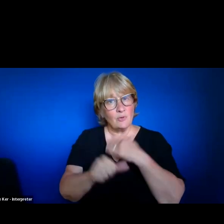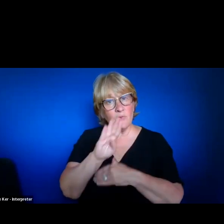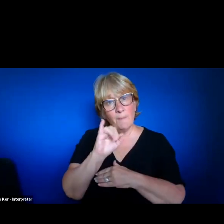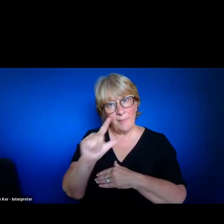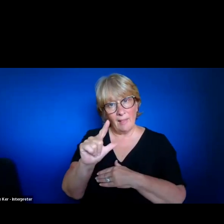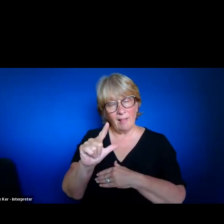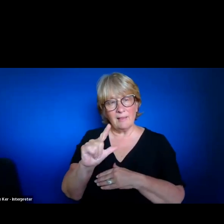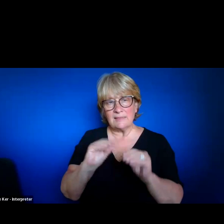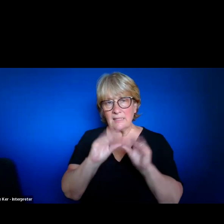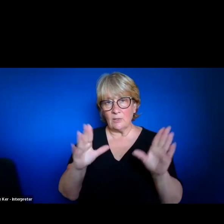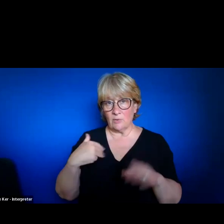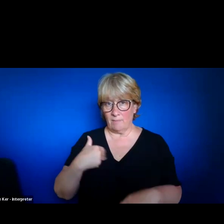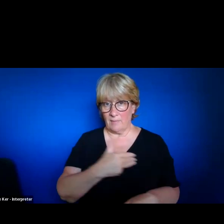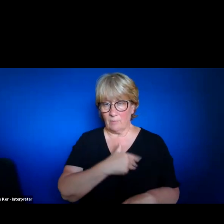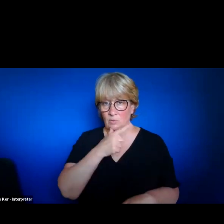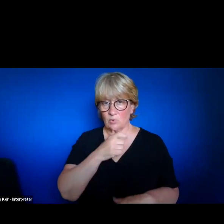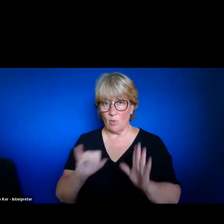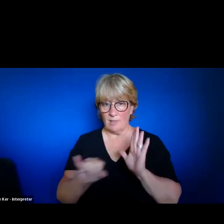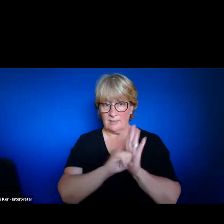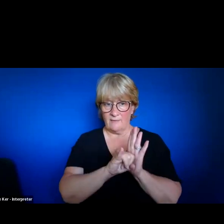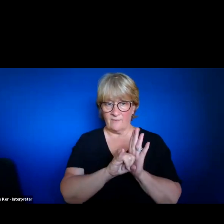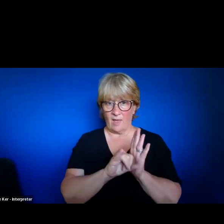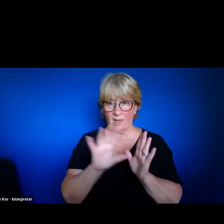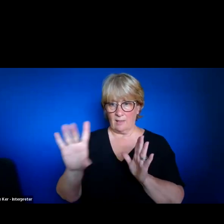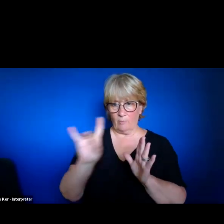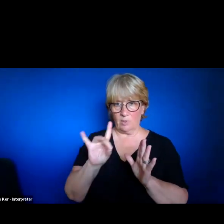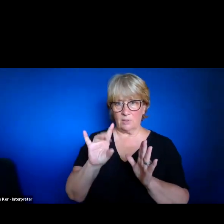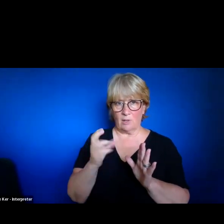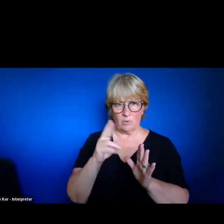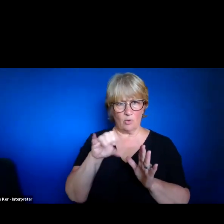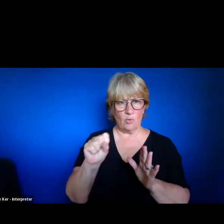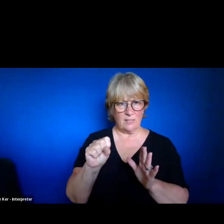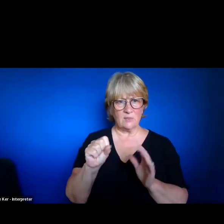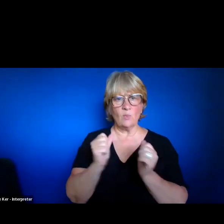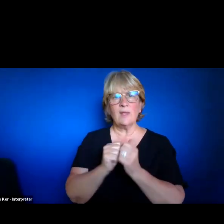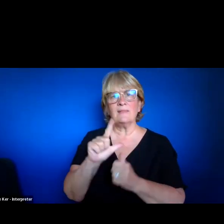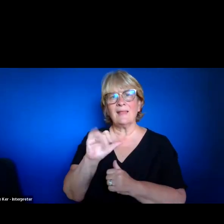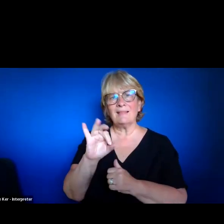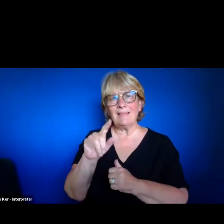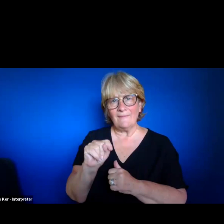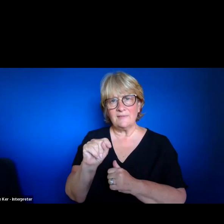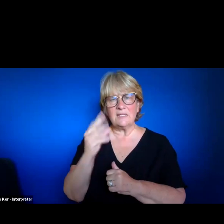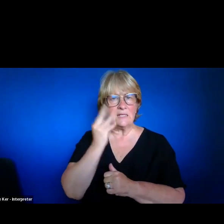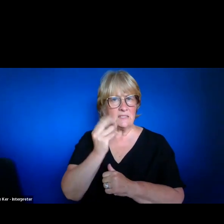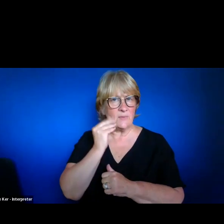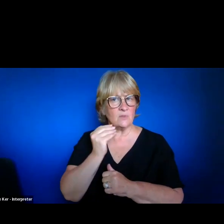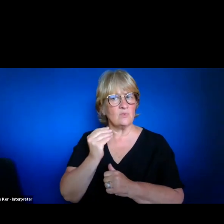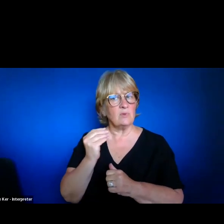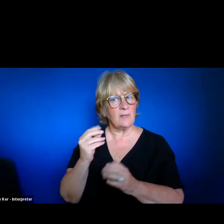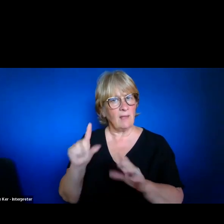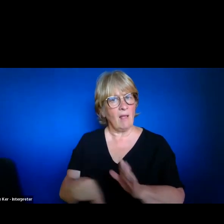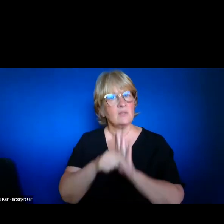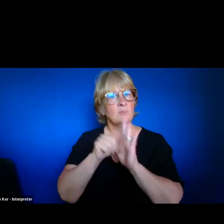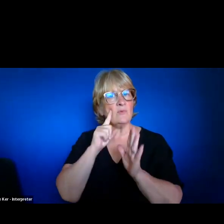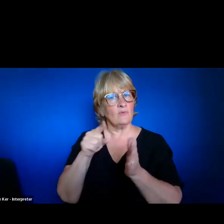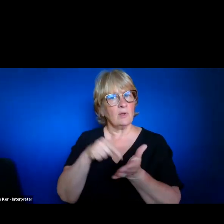that our members who are identified and appointed on the CRIS as those with lived experience would be eligible for this compensation, as well